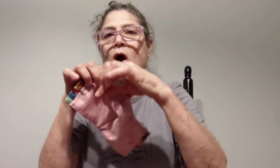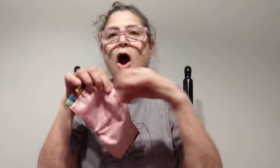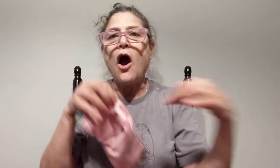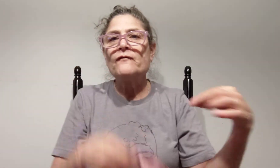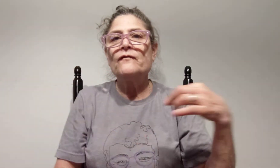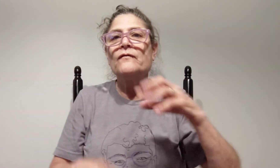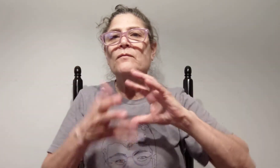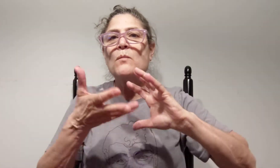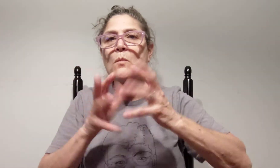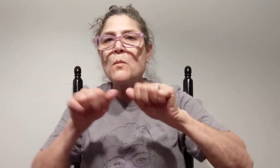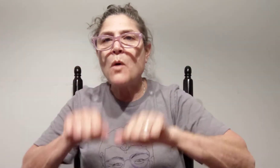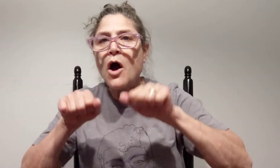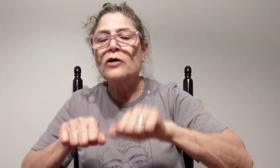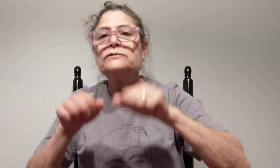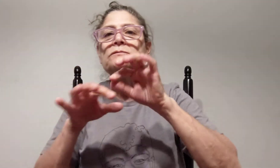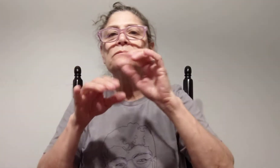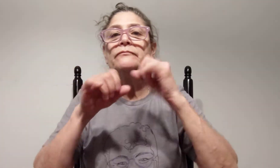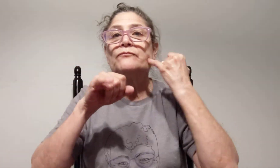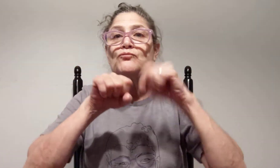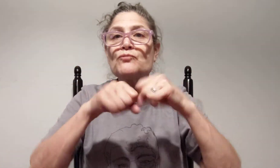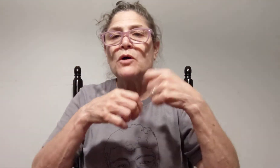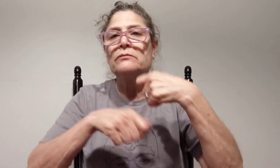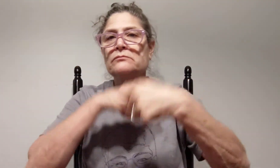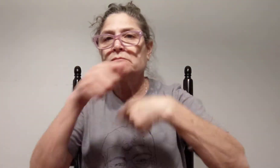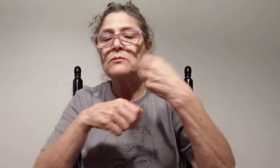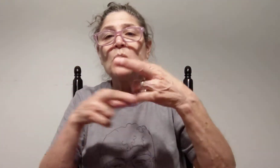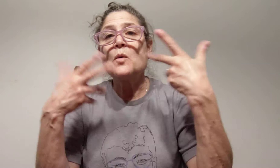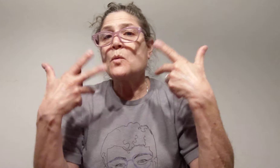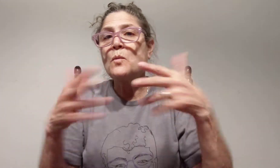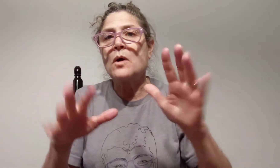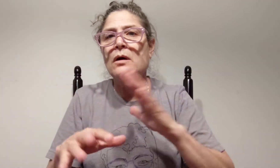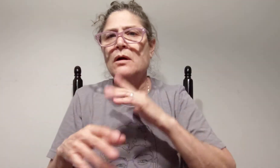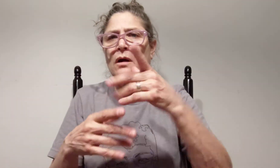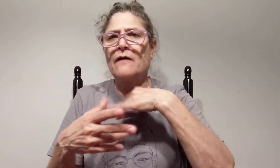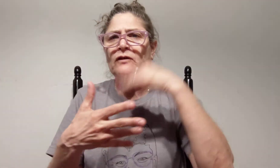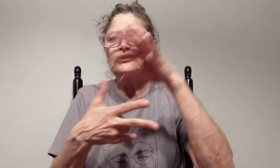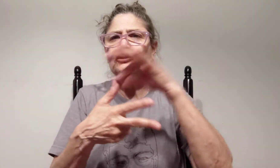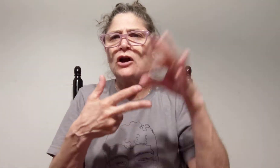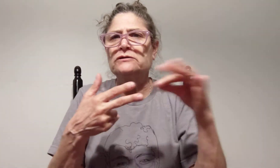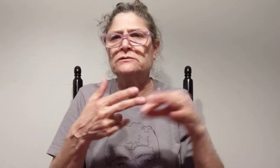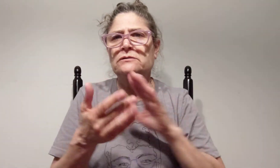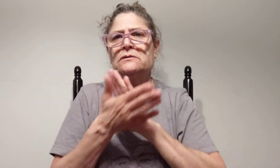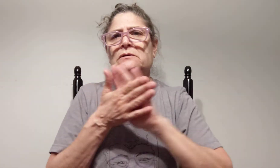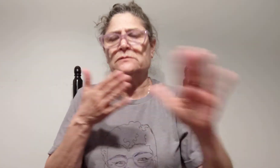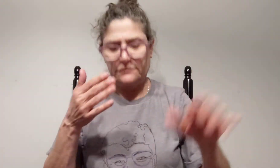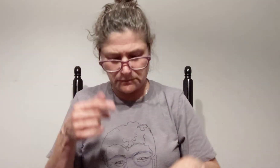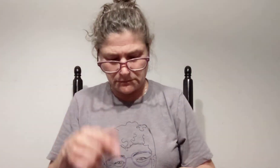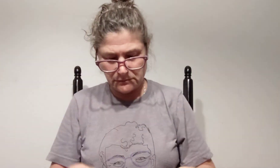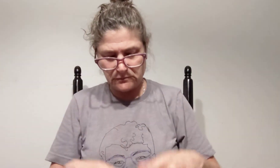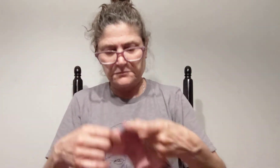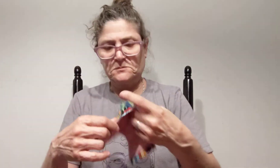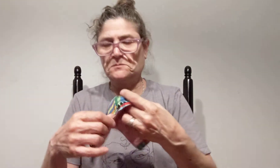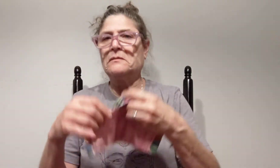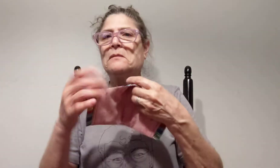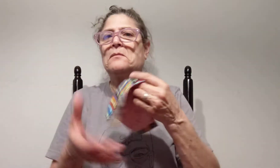world. Shut up, stupid. Okay, so who sent you to him and why did you hate him? It's not kids. It's a slap in the face